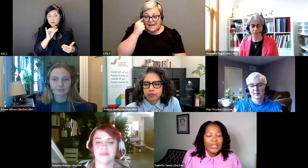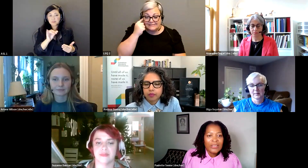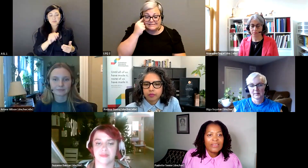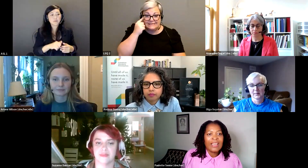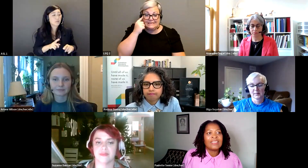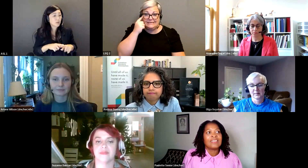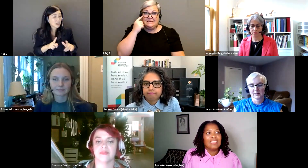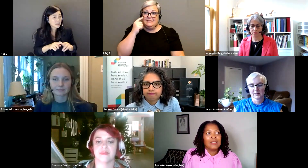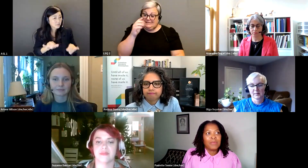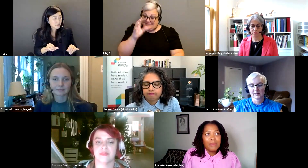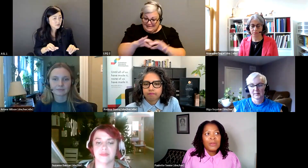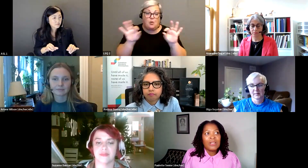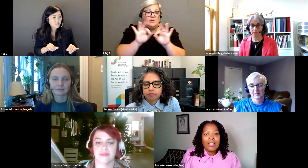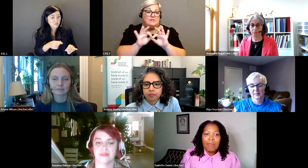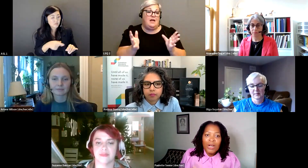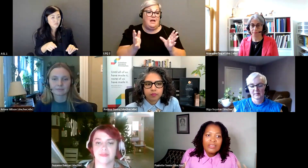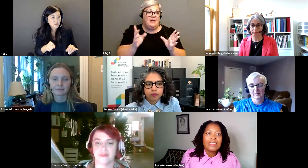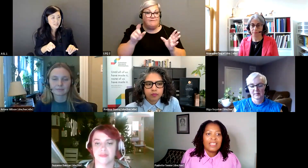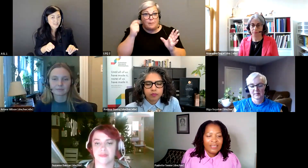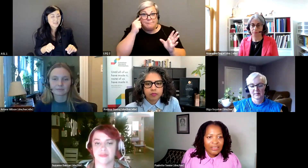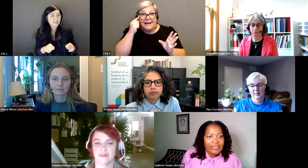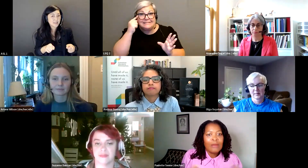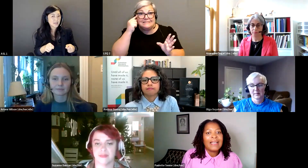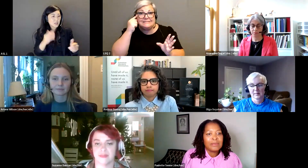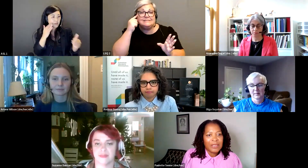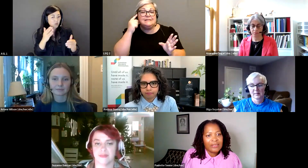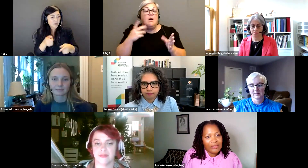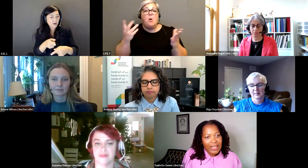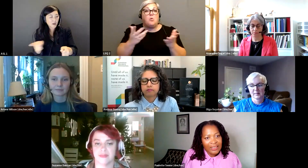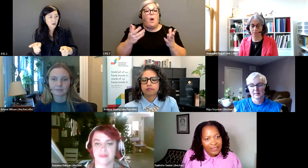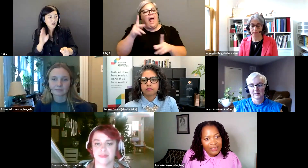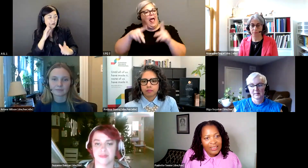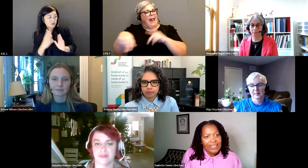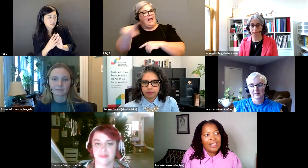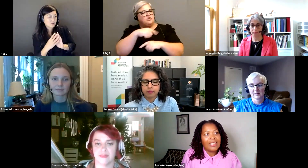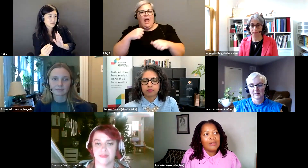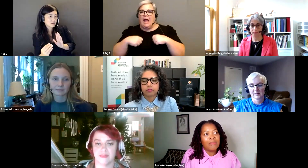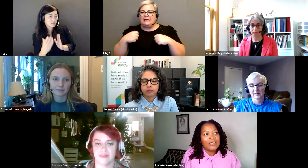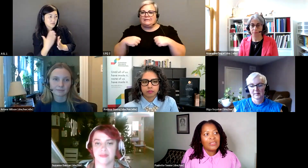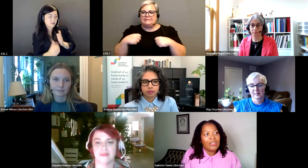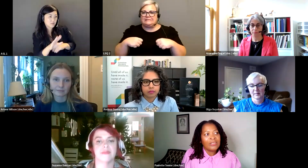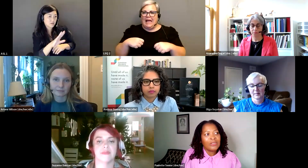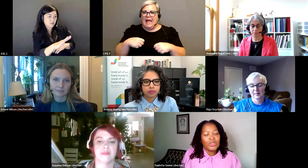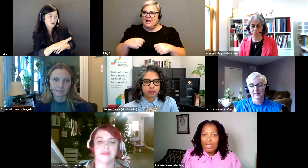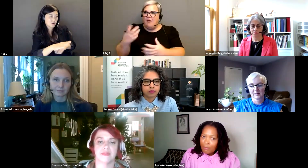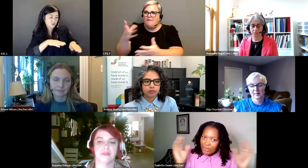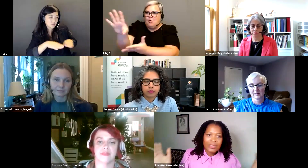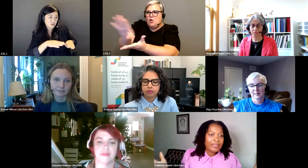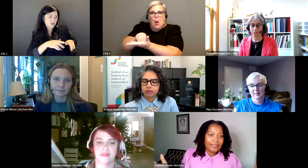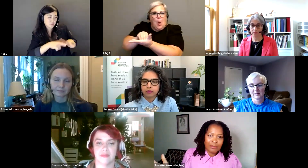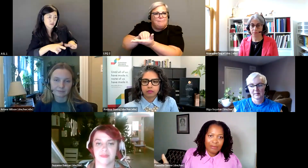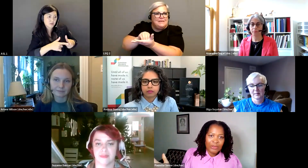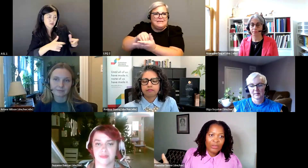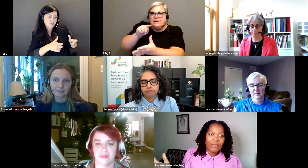be aware that people are modeling some aspects of that, but also you're up